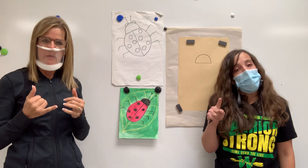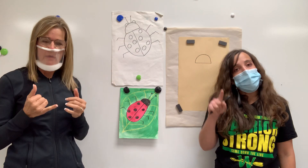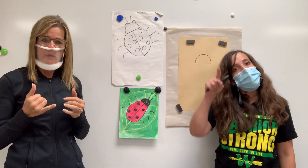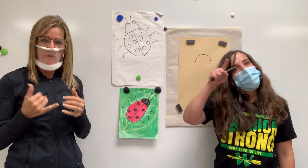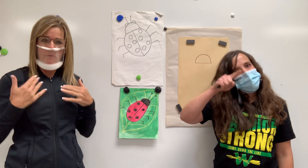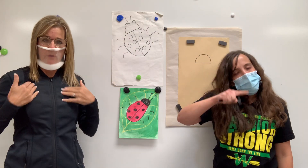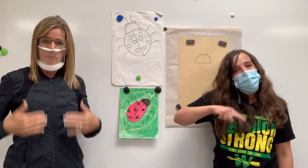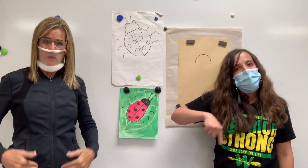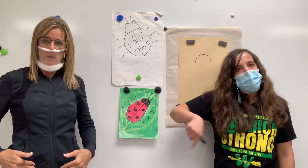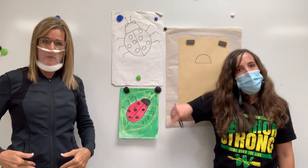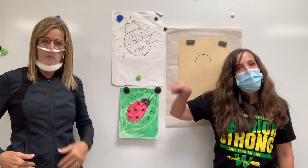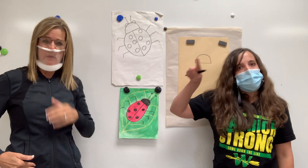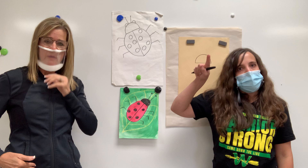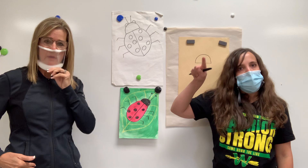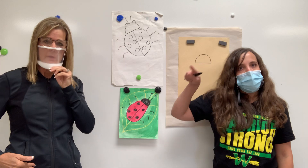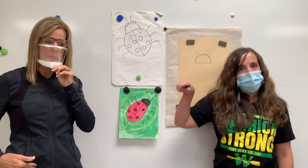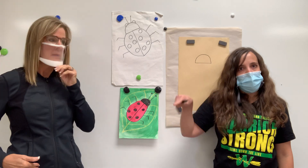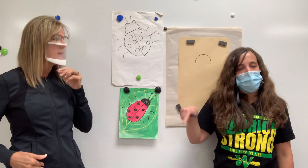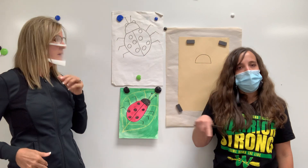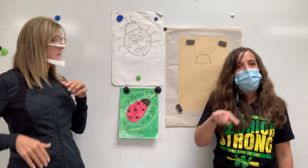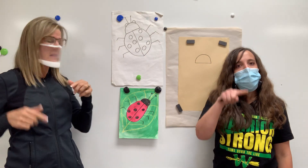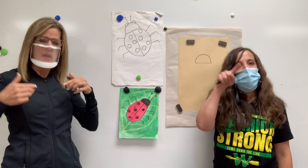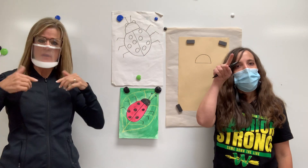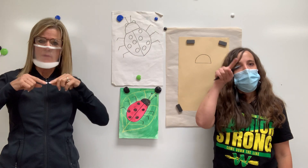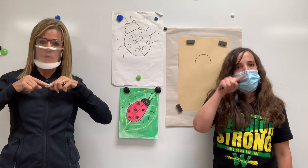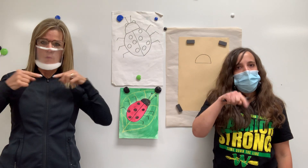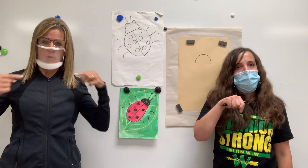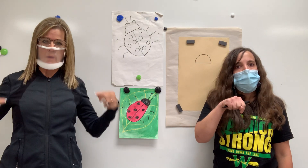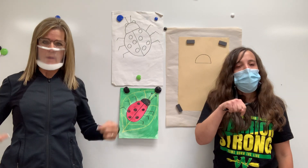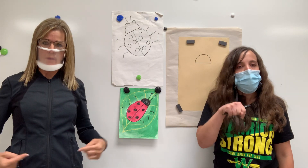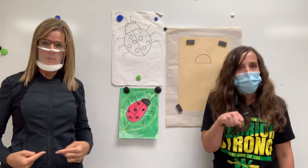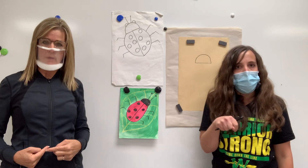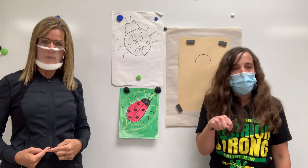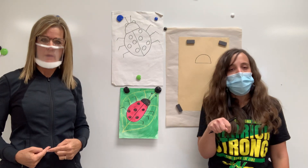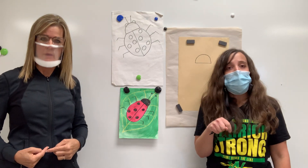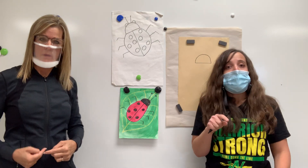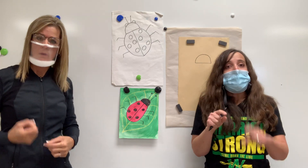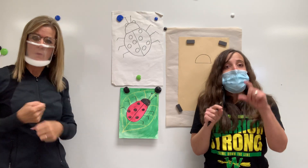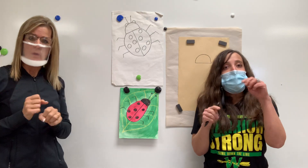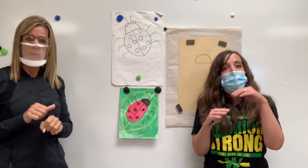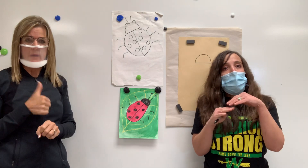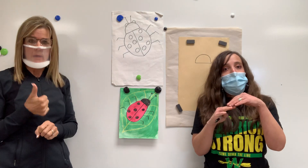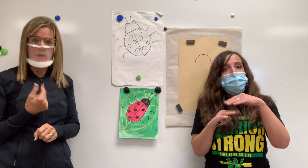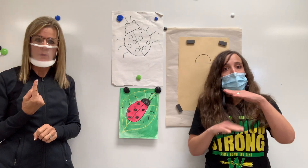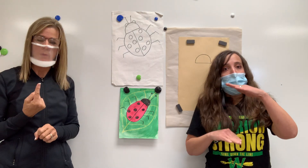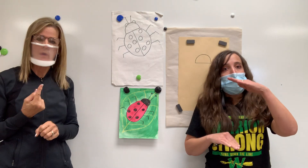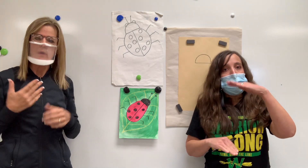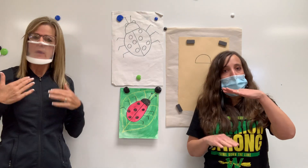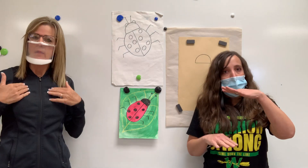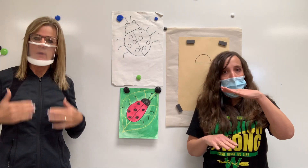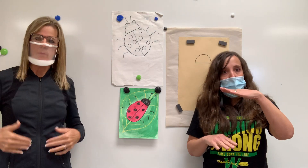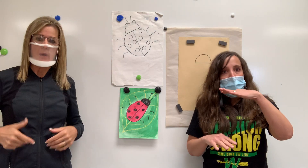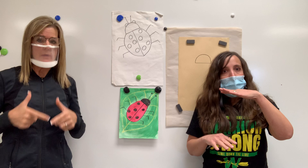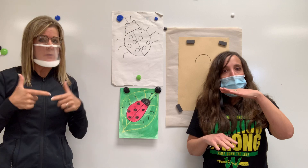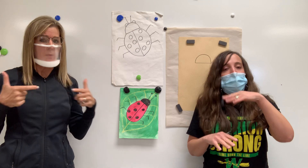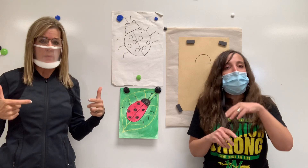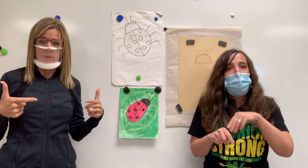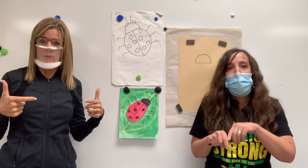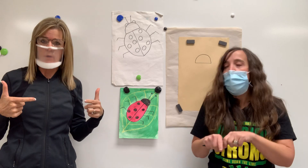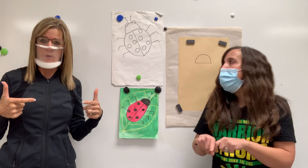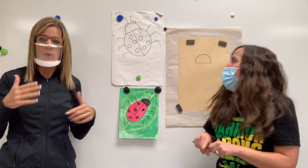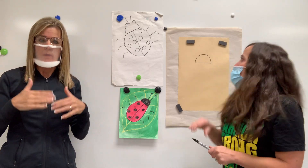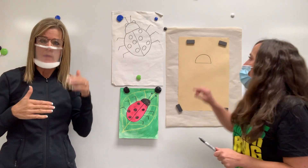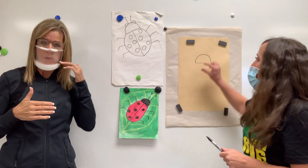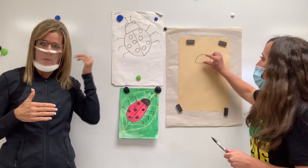ladybug's body, it's kind of rounded in real life. So we're gonna make another curve line. Their bodies are bigger than